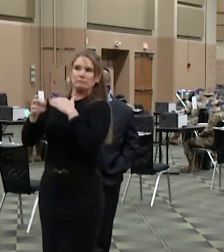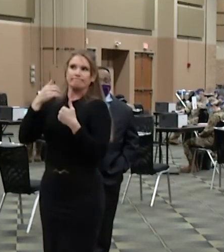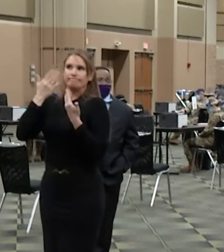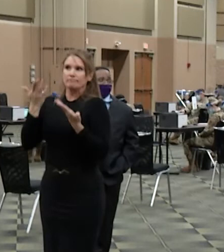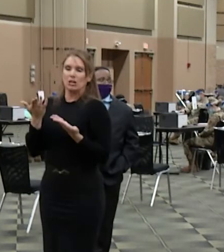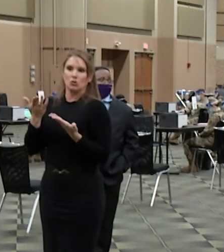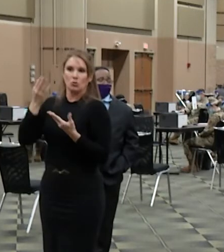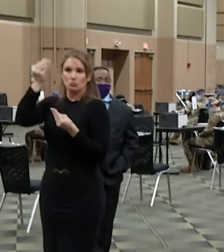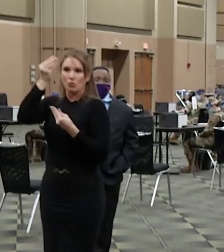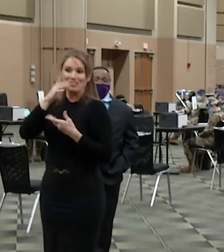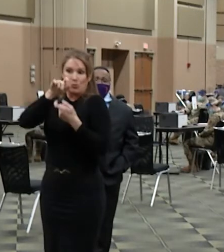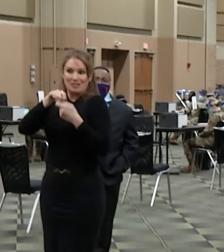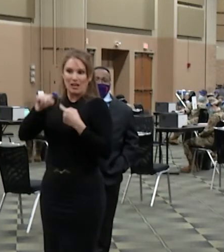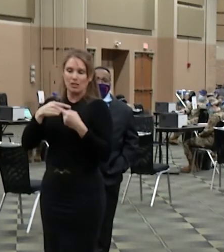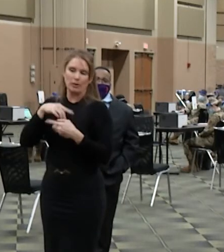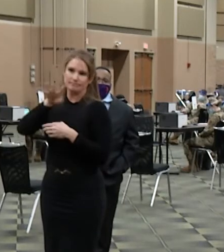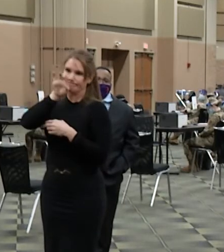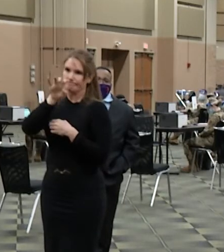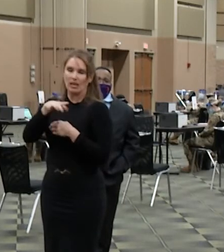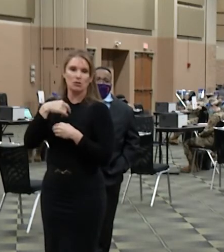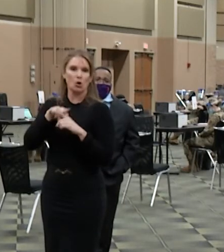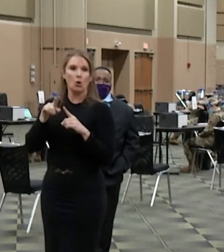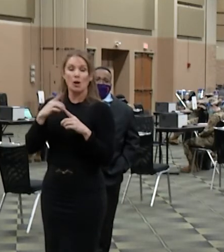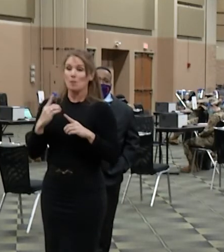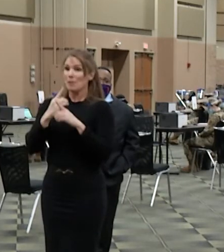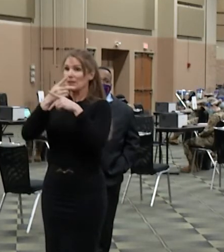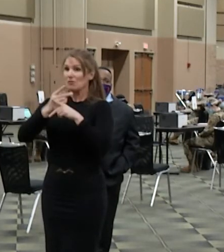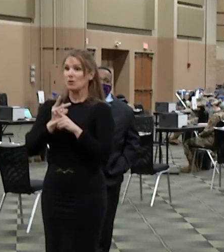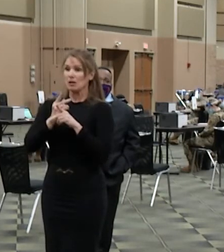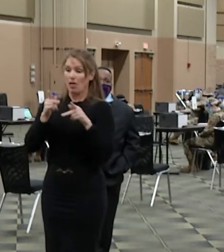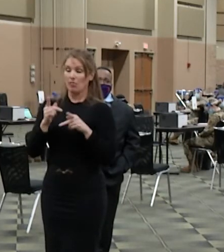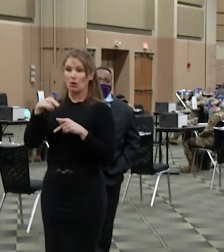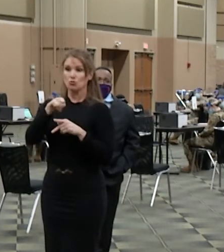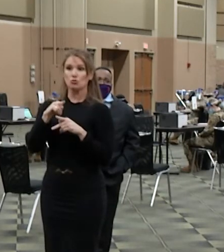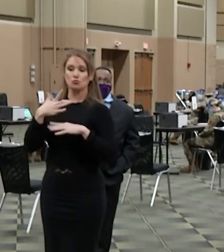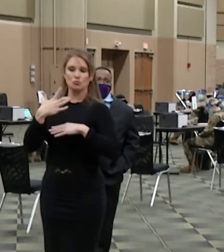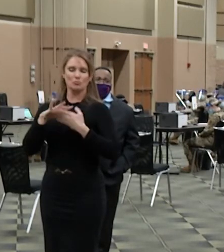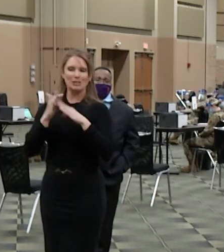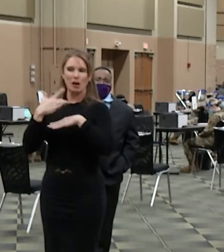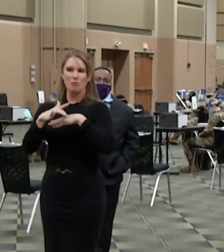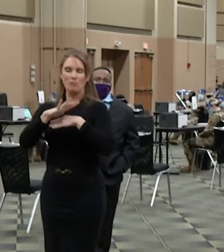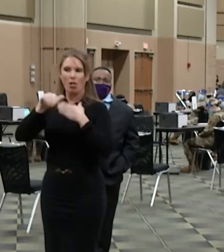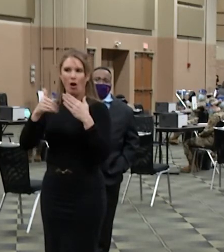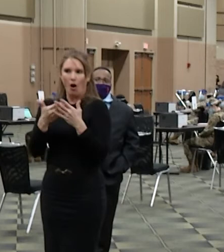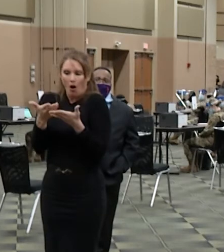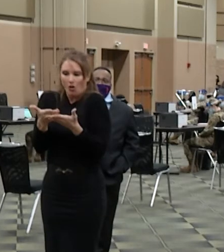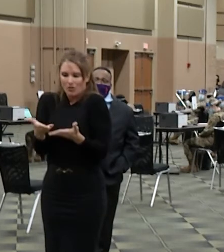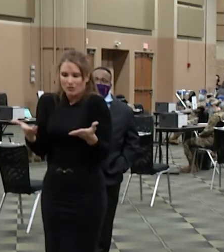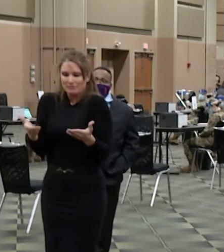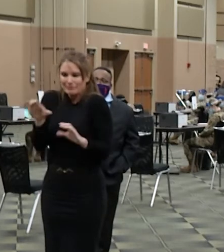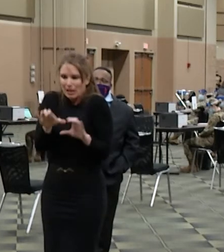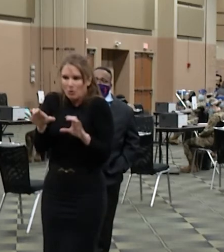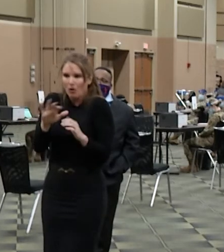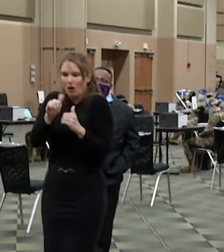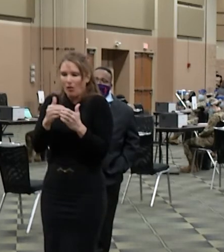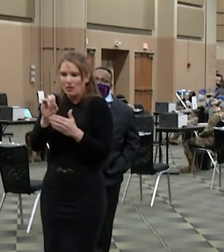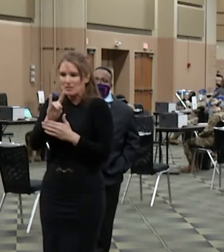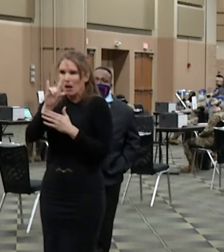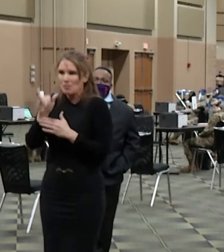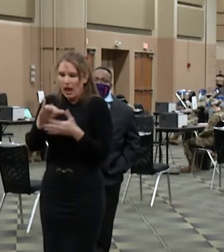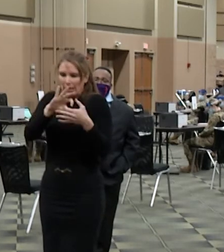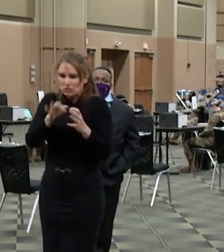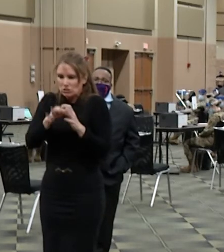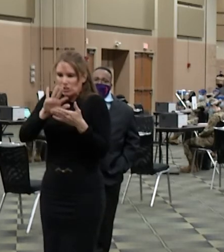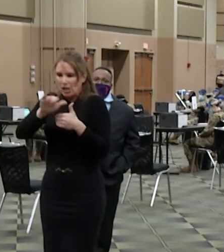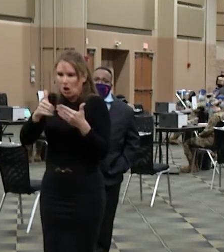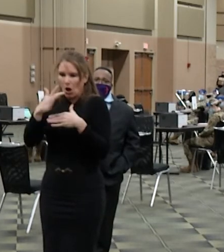But suffice to say that the Defense Production Act allows you to free up all of the ingredients, all of the supply chain that